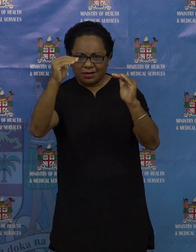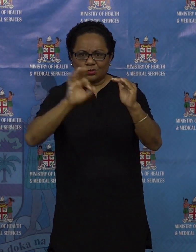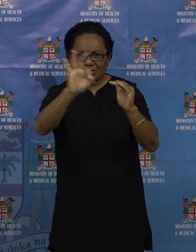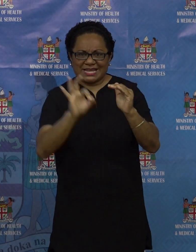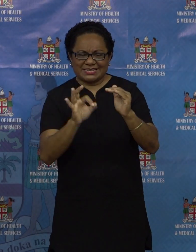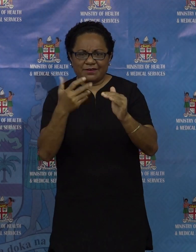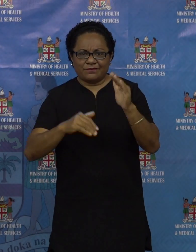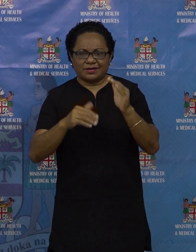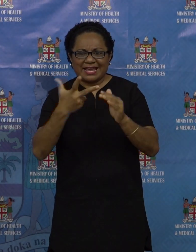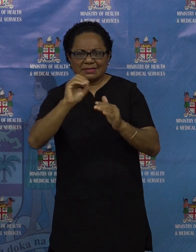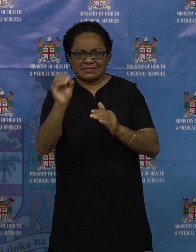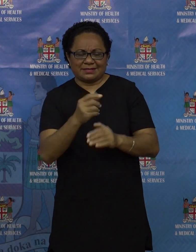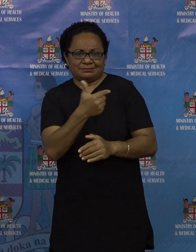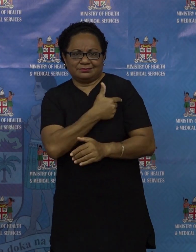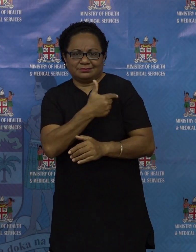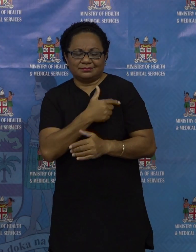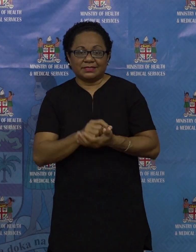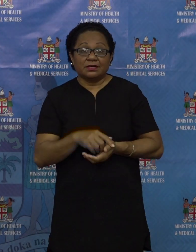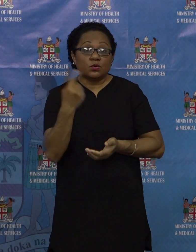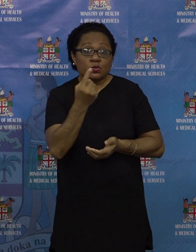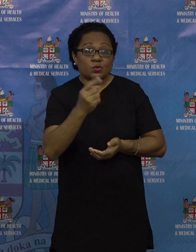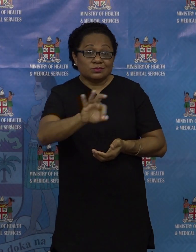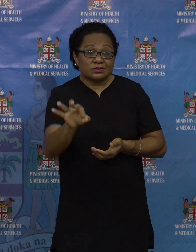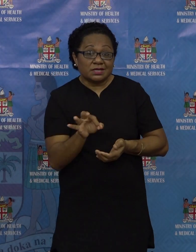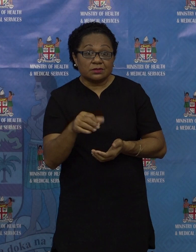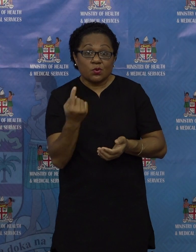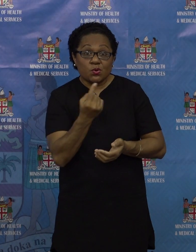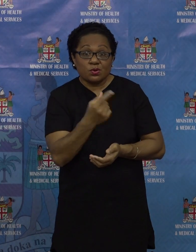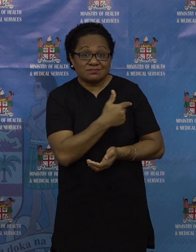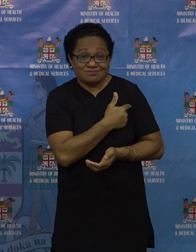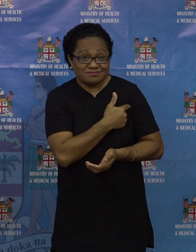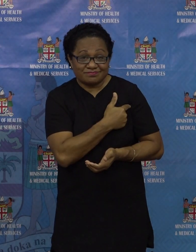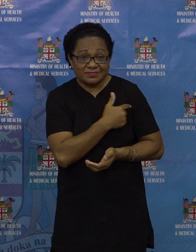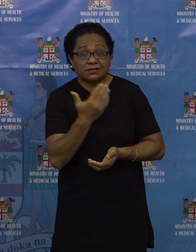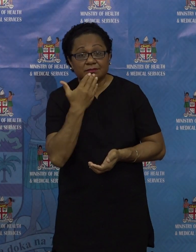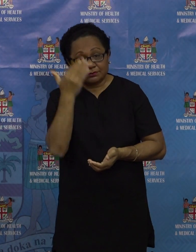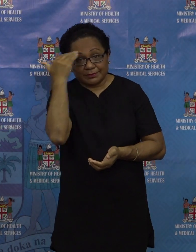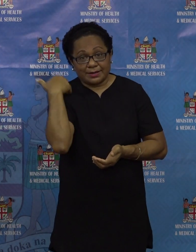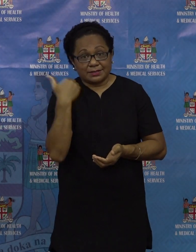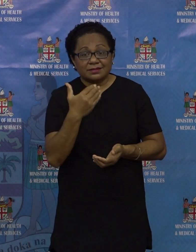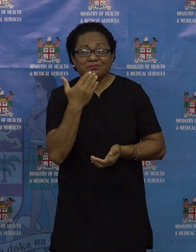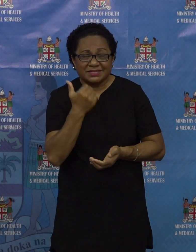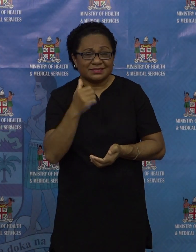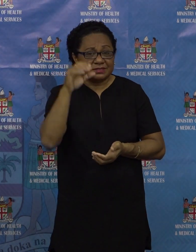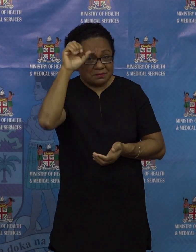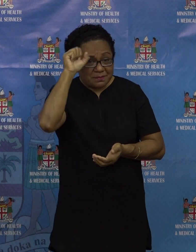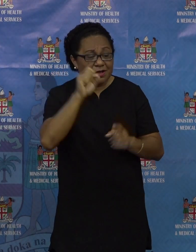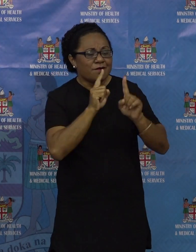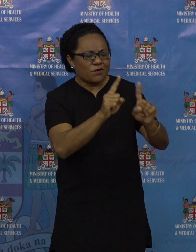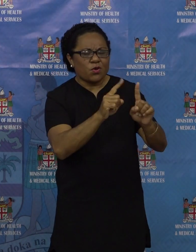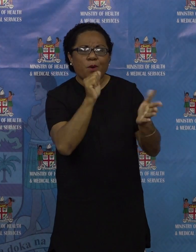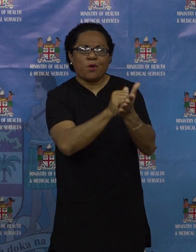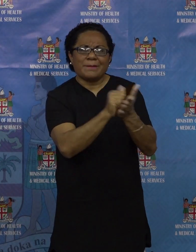have yet to be vaccinated, I want to again remind you, listen to the facts. Do not be misguided by